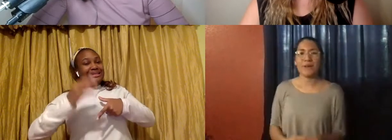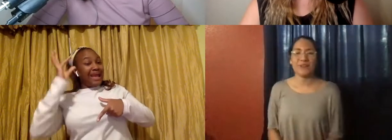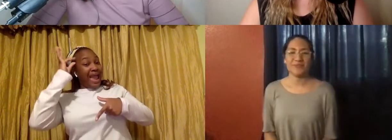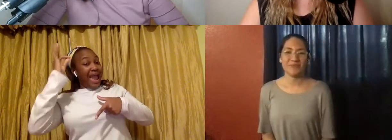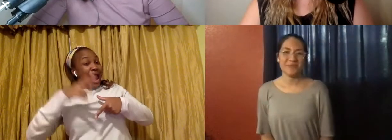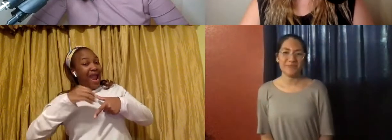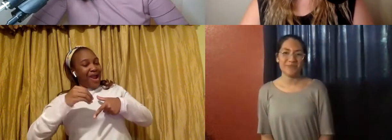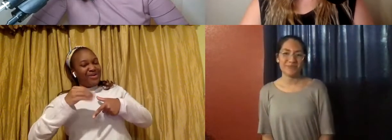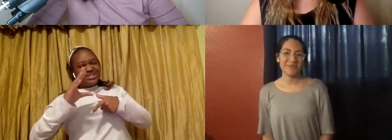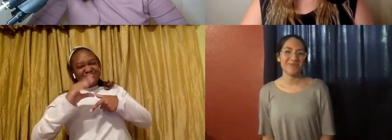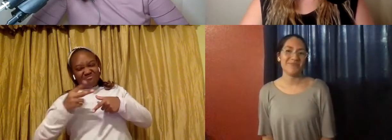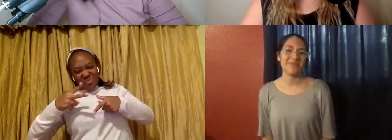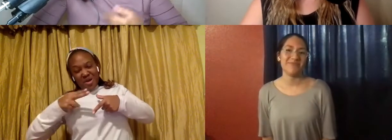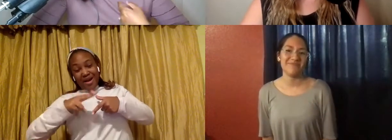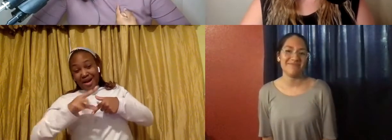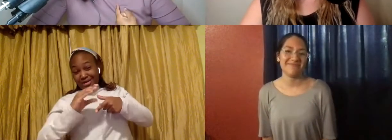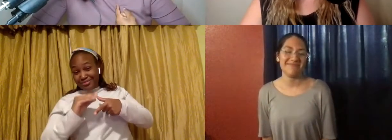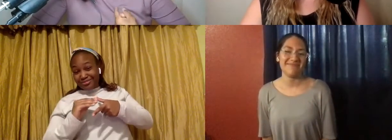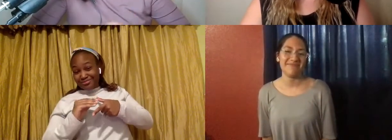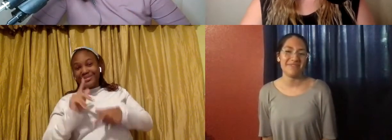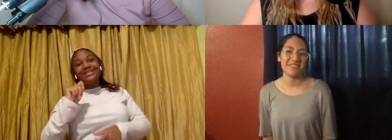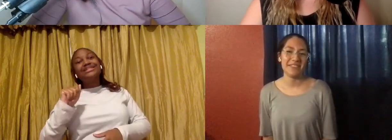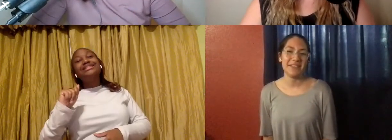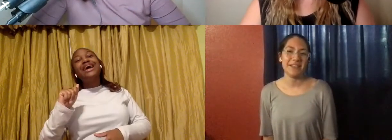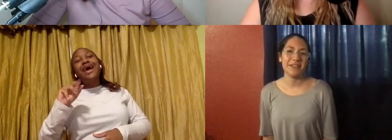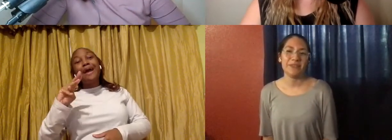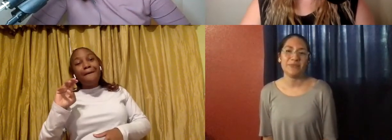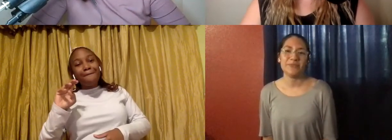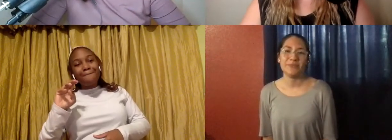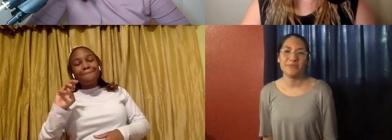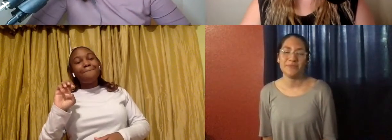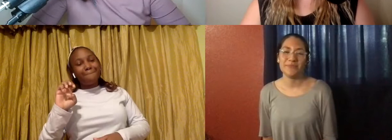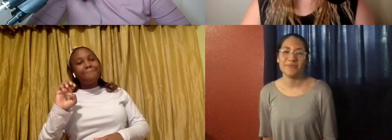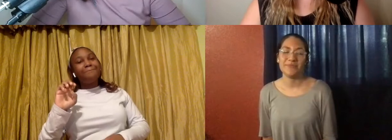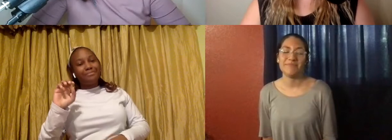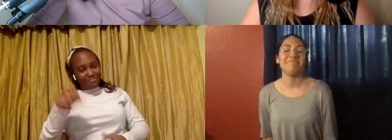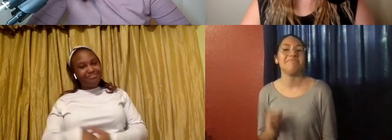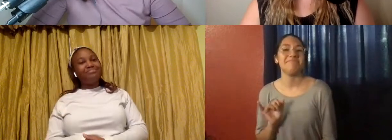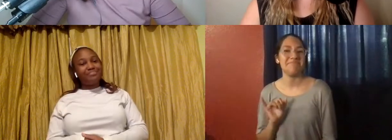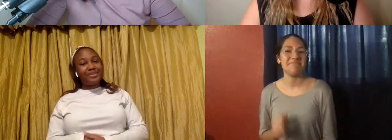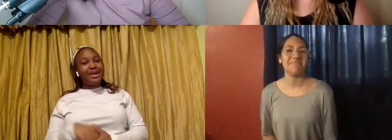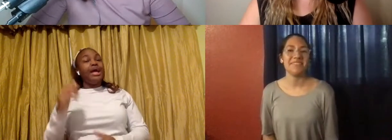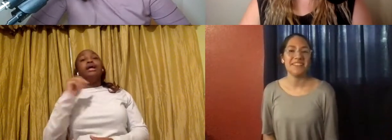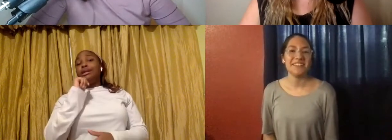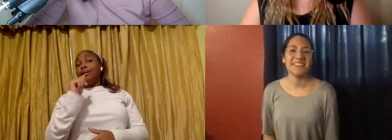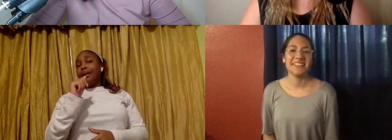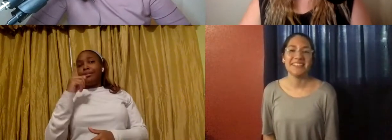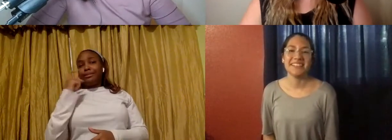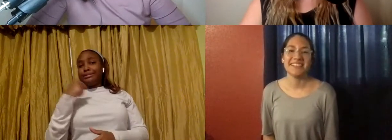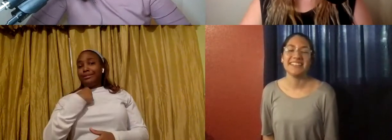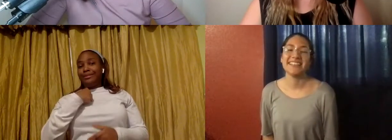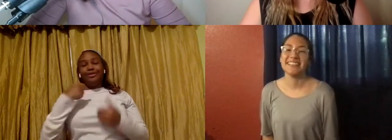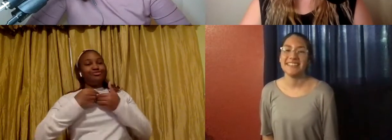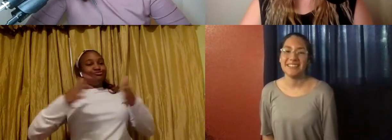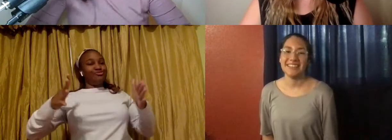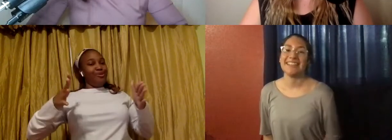tame, but not because of me. So we're about to get just real open. Literally, my legs